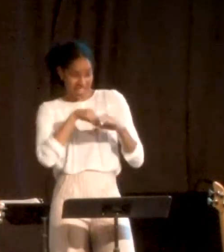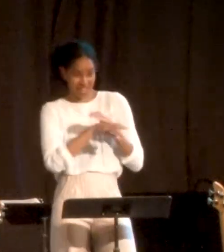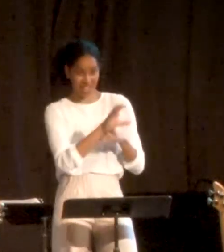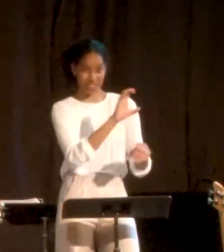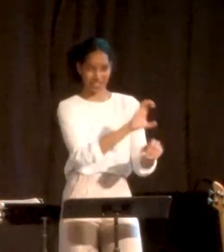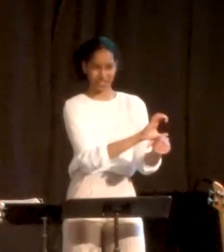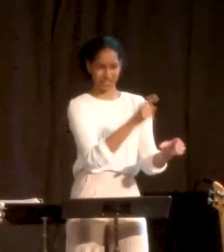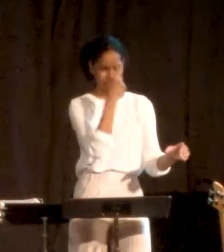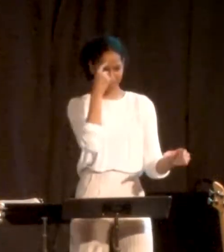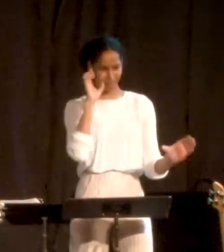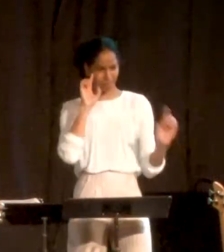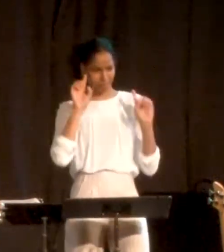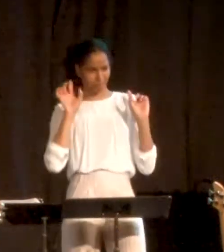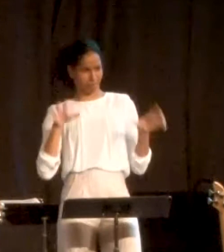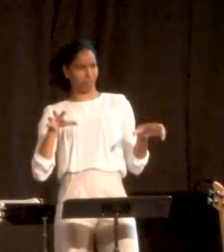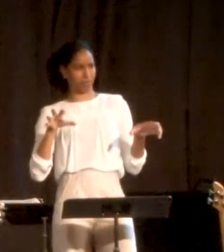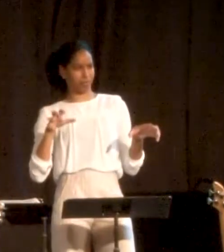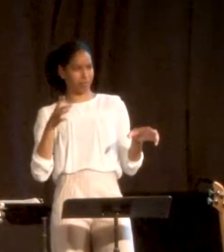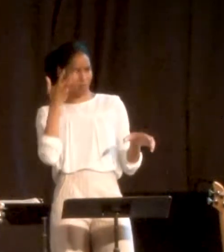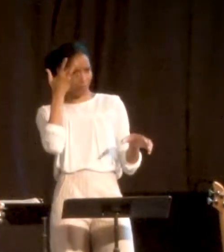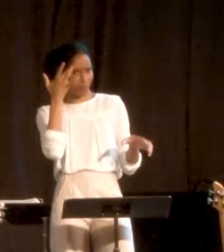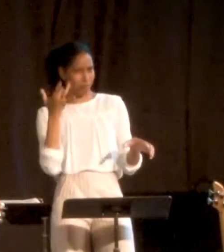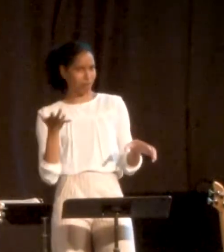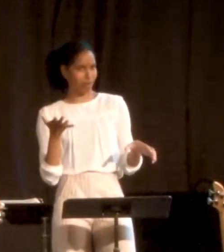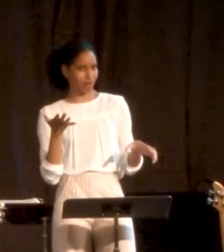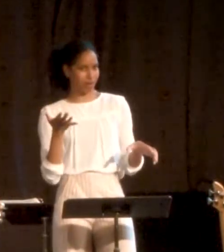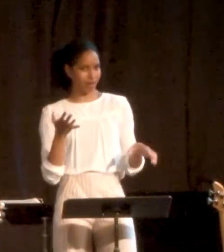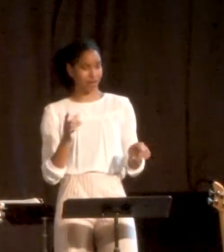surface. But there are.